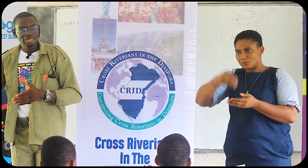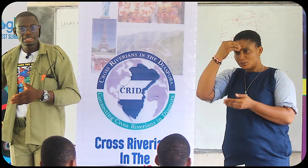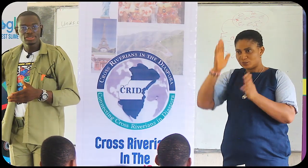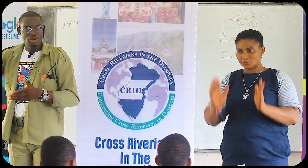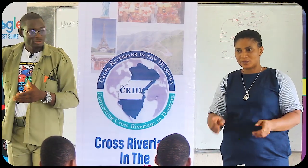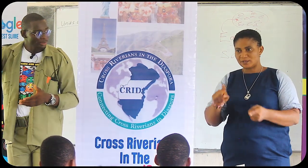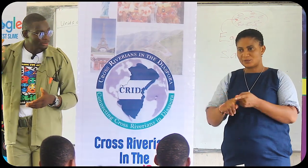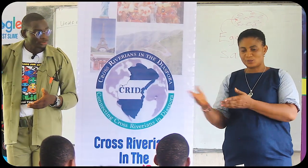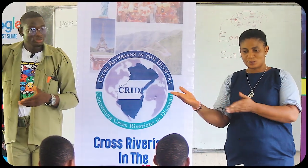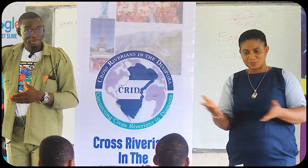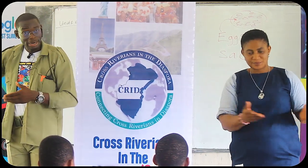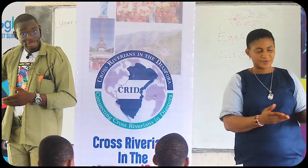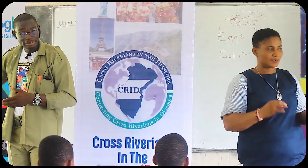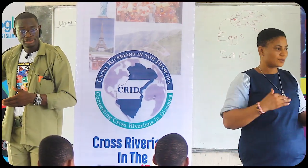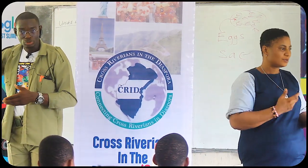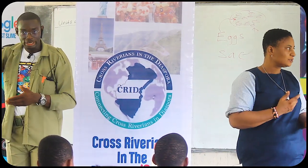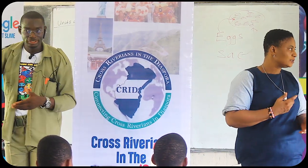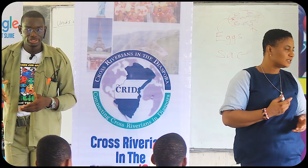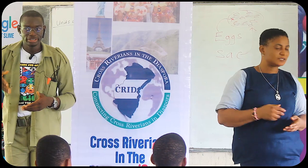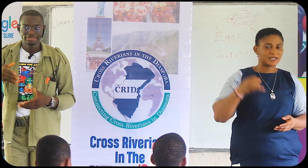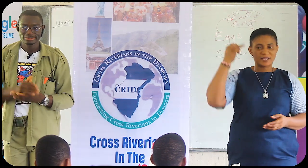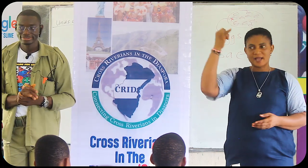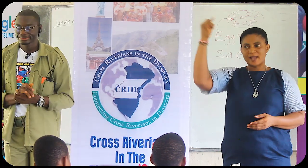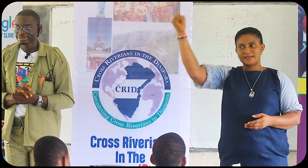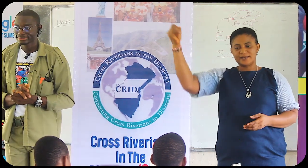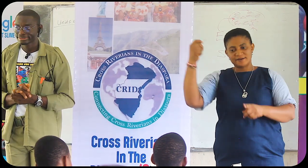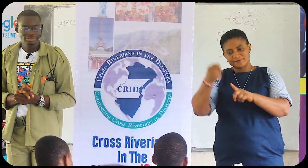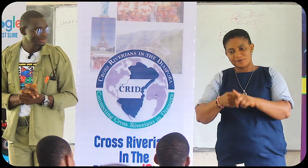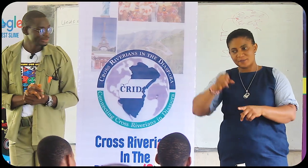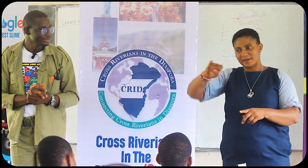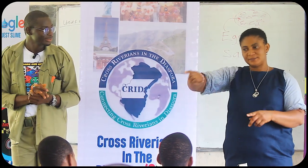To bring in this novel approach from Japan to Nigeria.